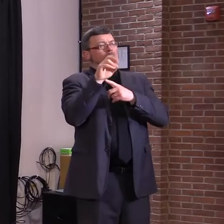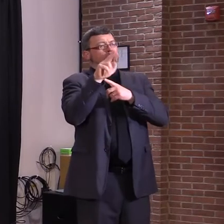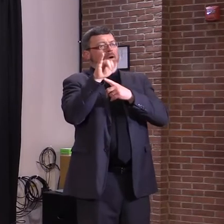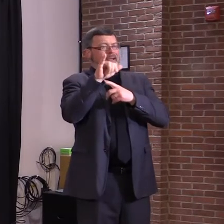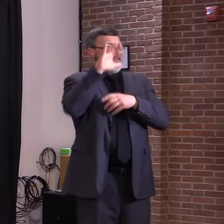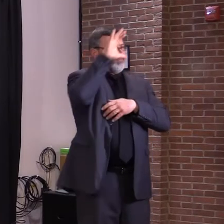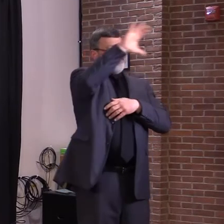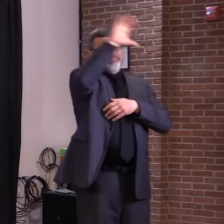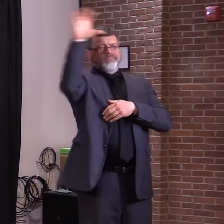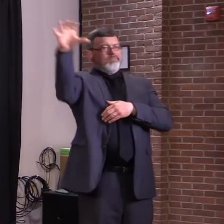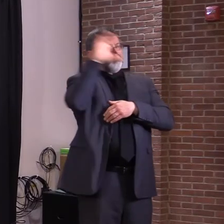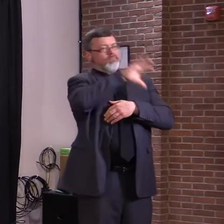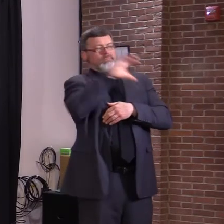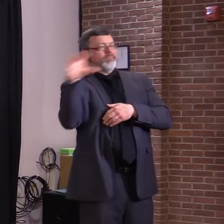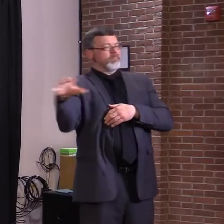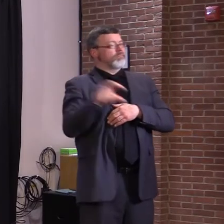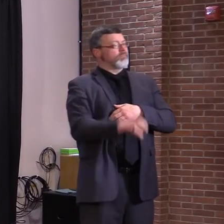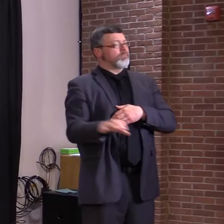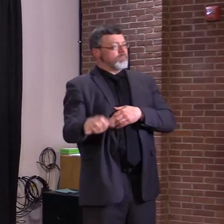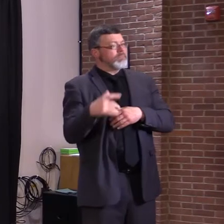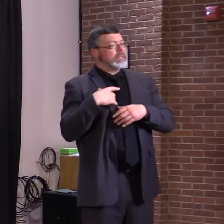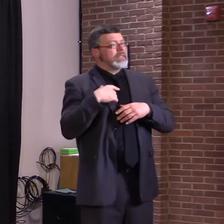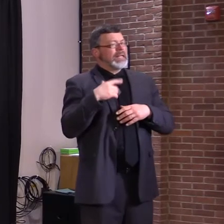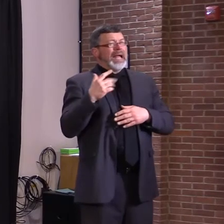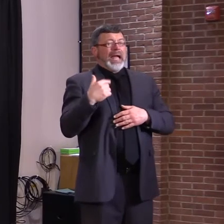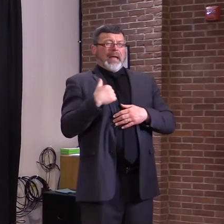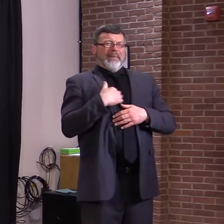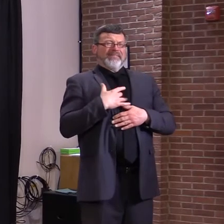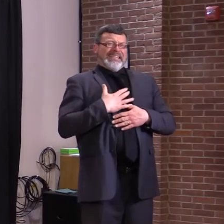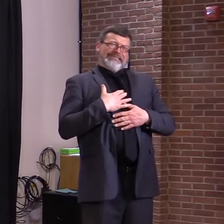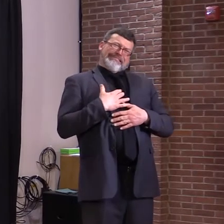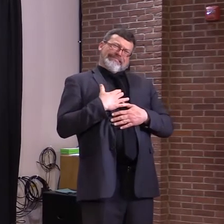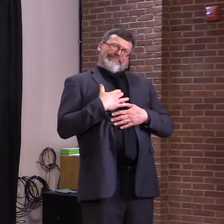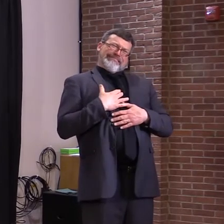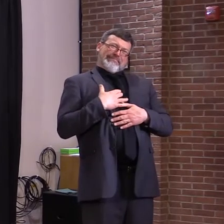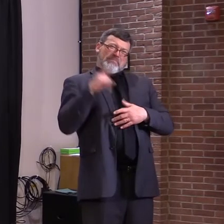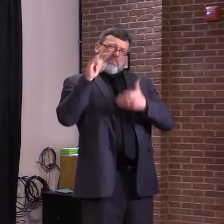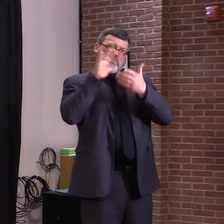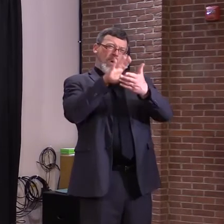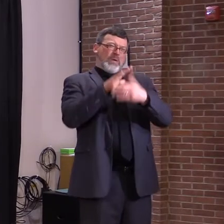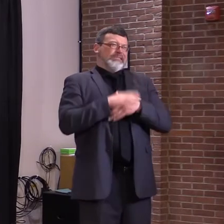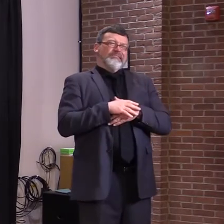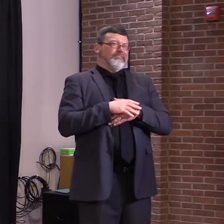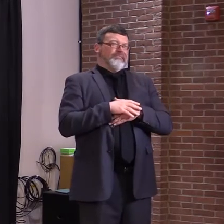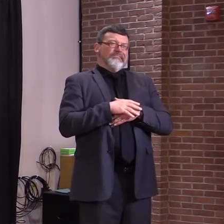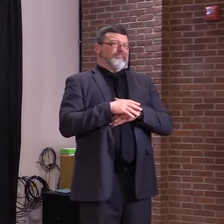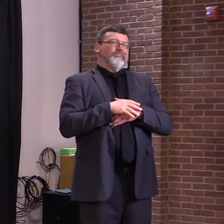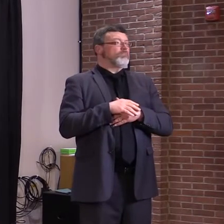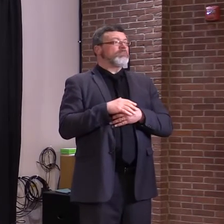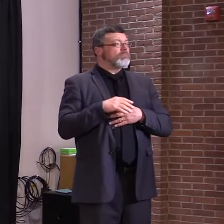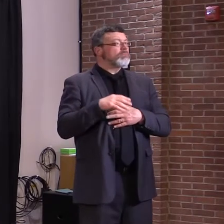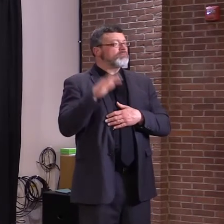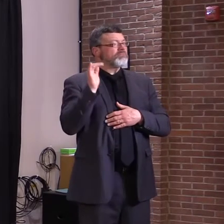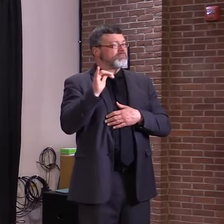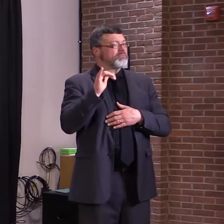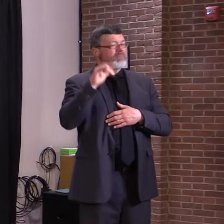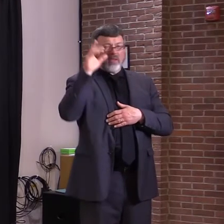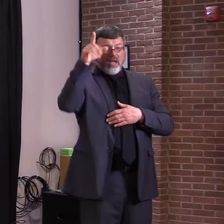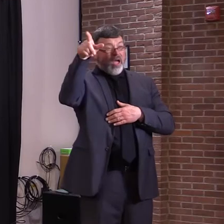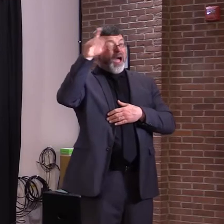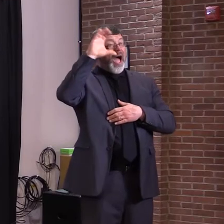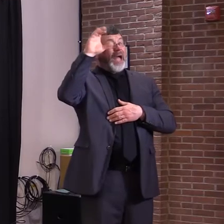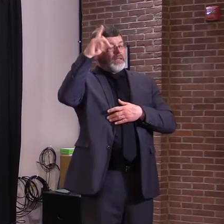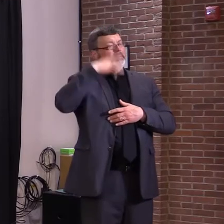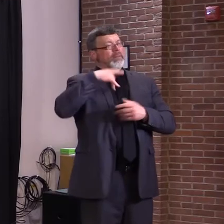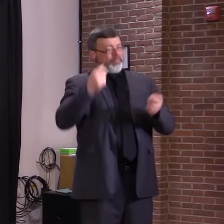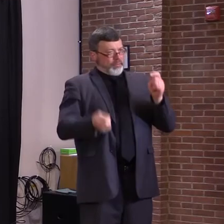CDC recalculates those county level community metrics on a weekly basis, and the data showed